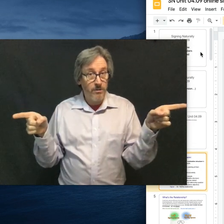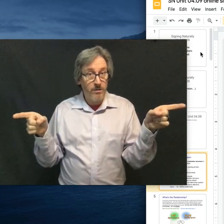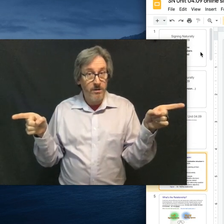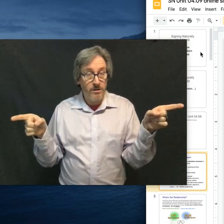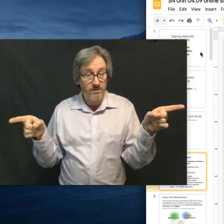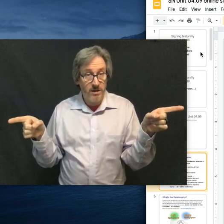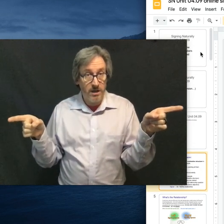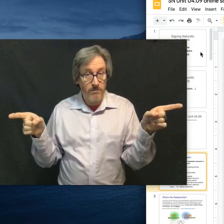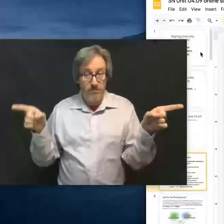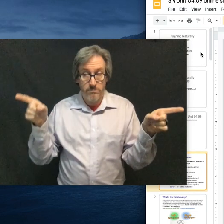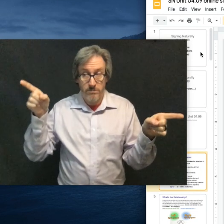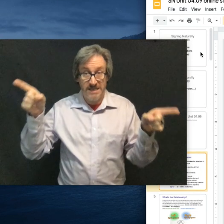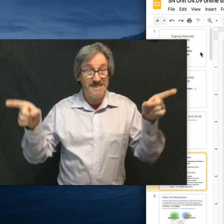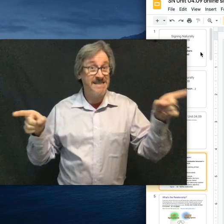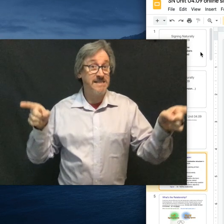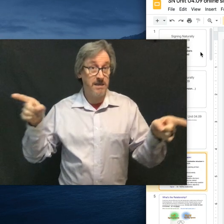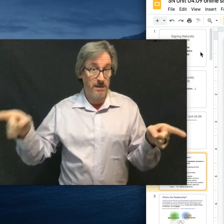them